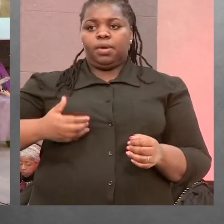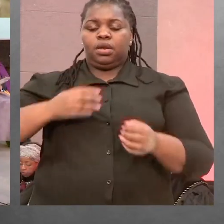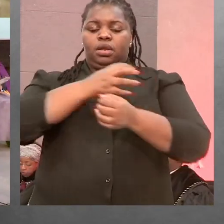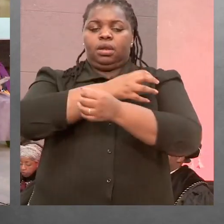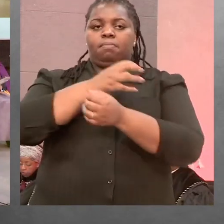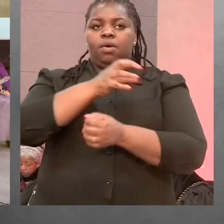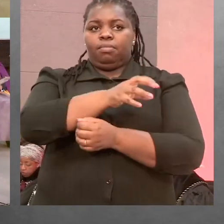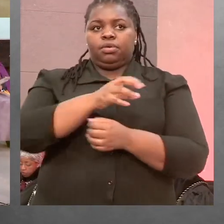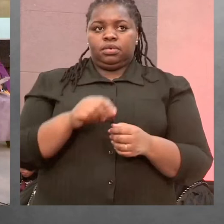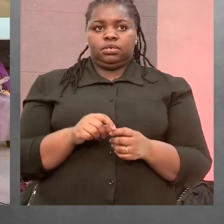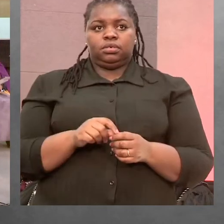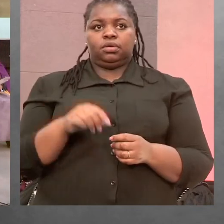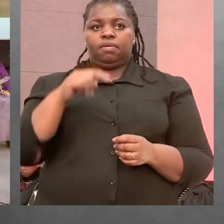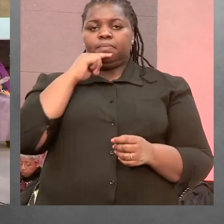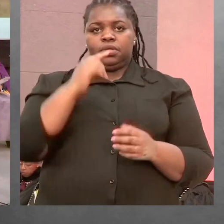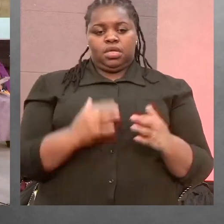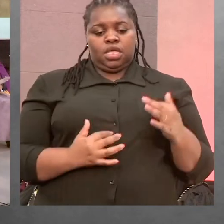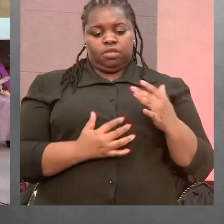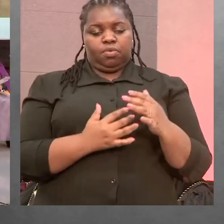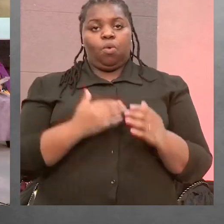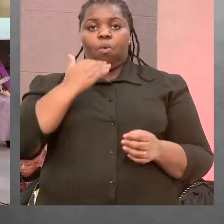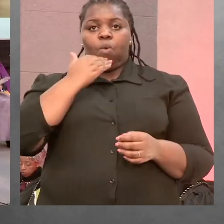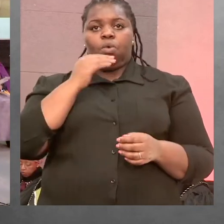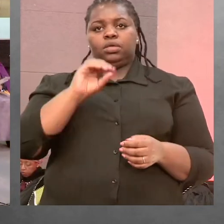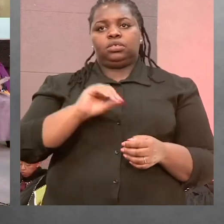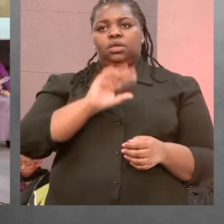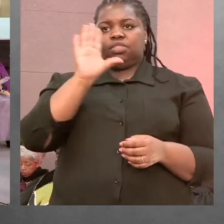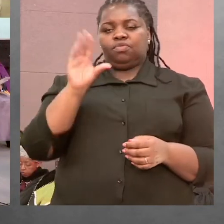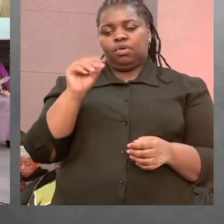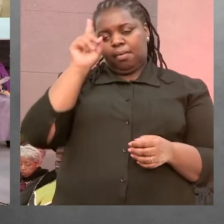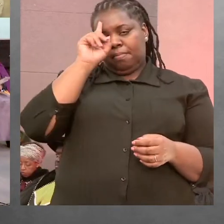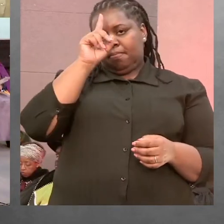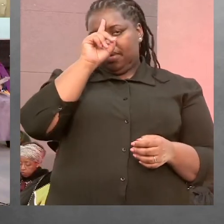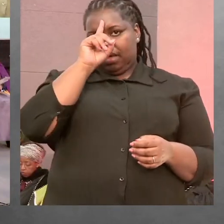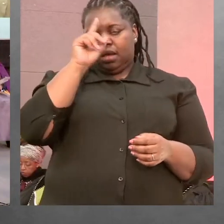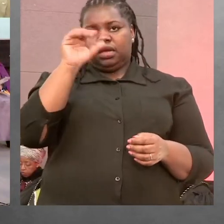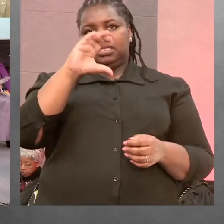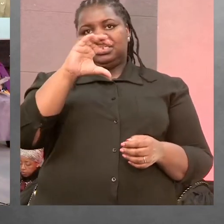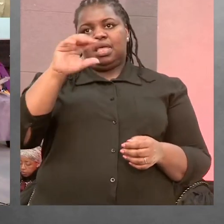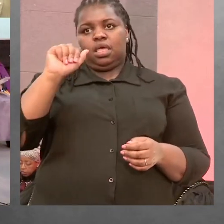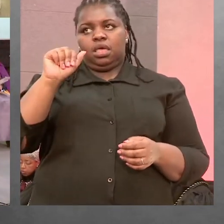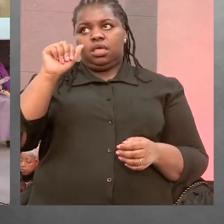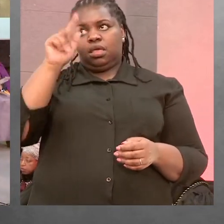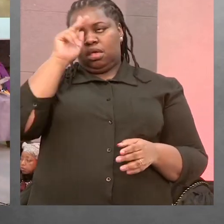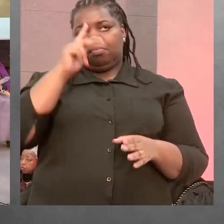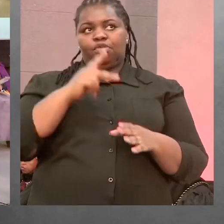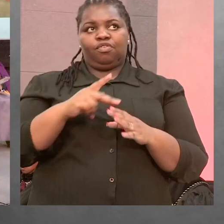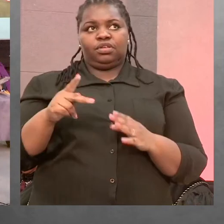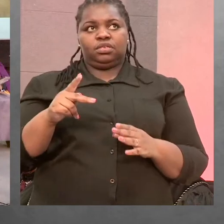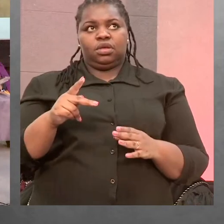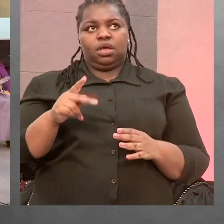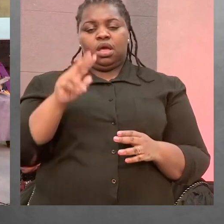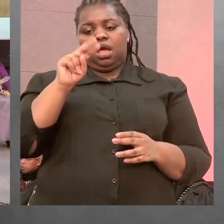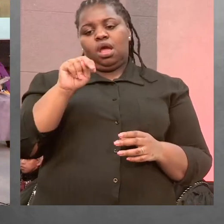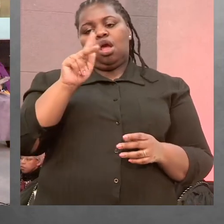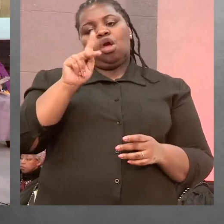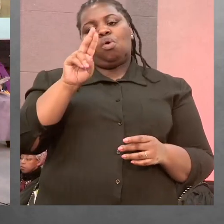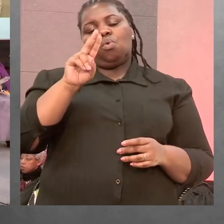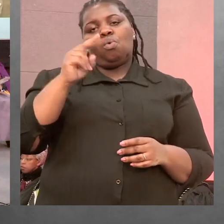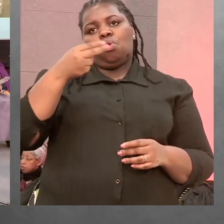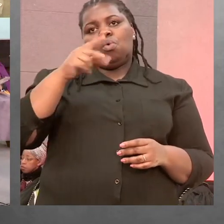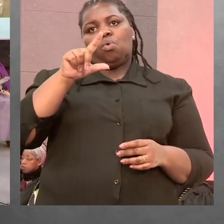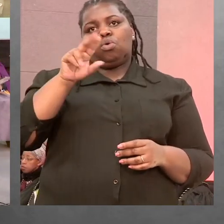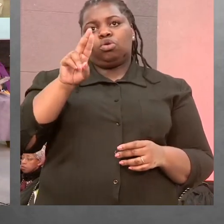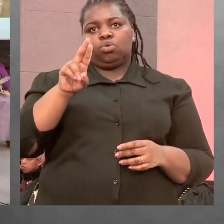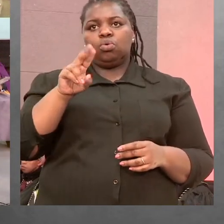empowerment. Inspired by South Africa's first black chartered accountant, Professor Wiseman Nkuhlu, you